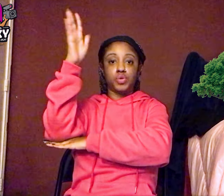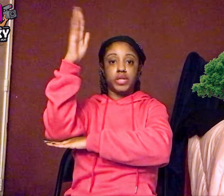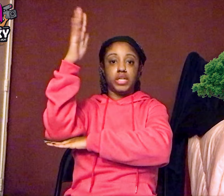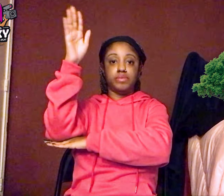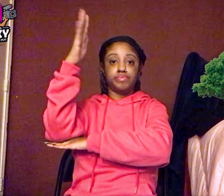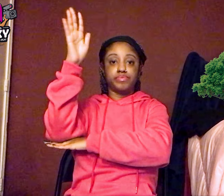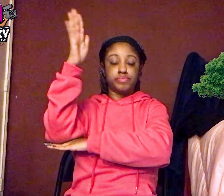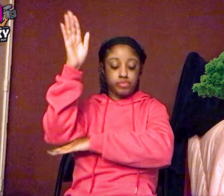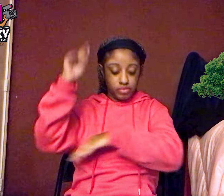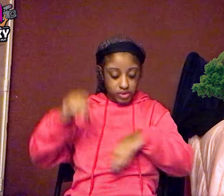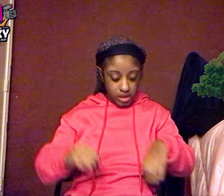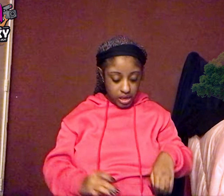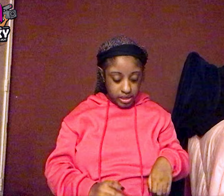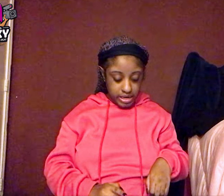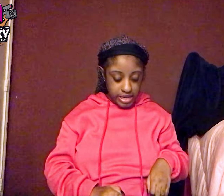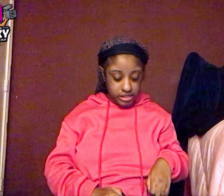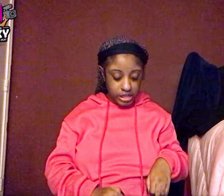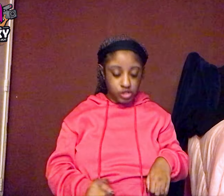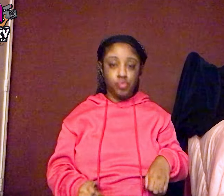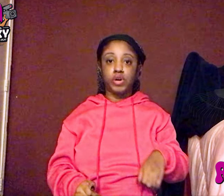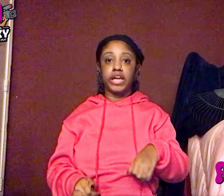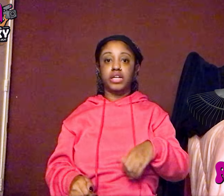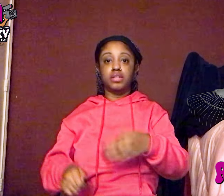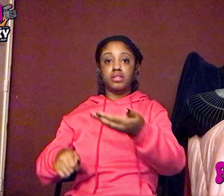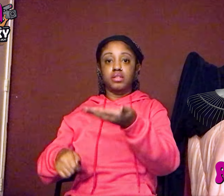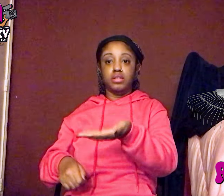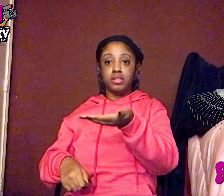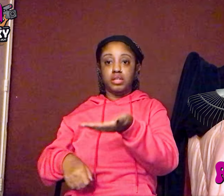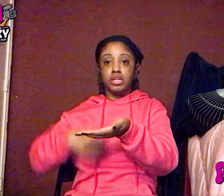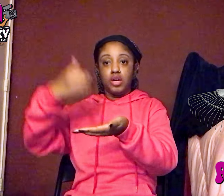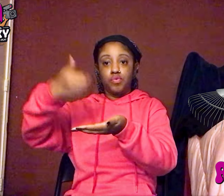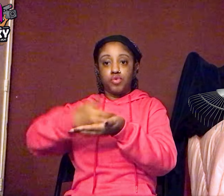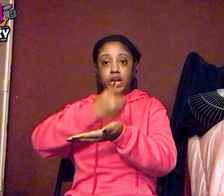Tree. Next is rake. Rake.